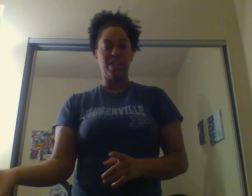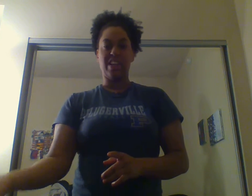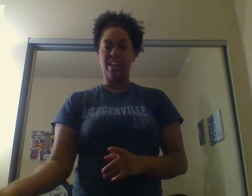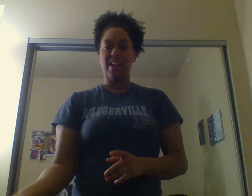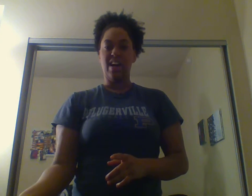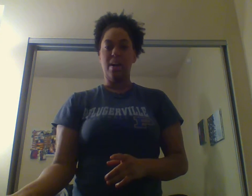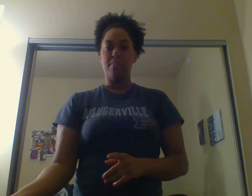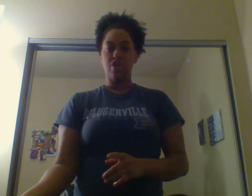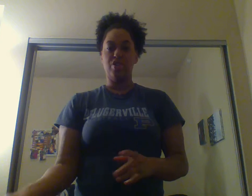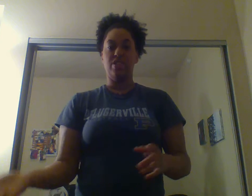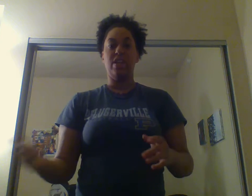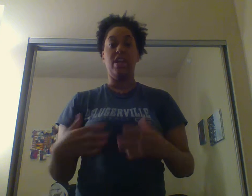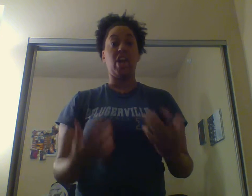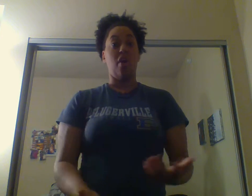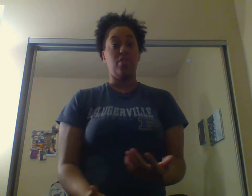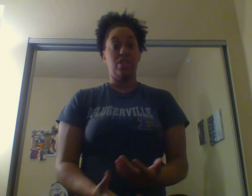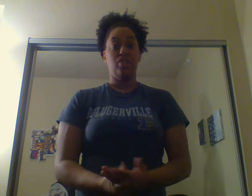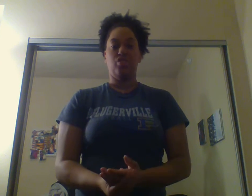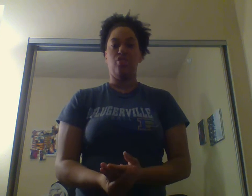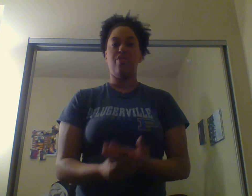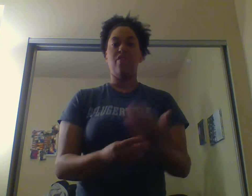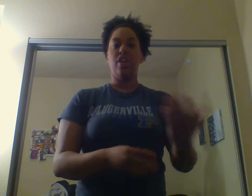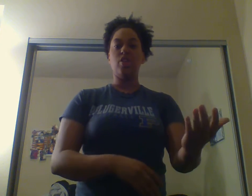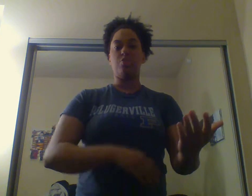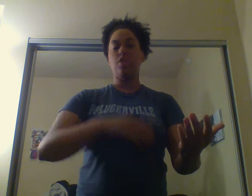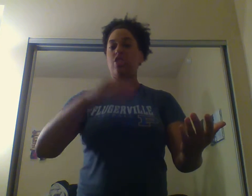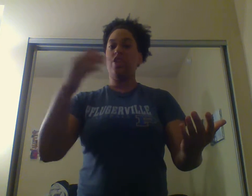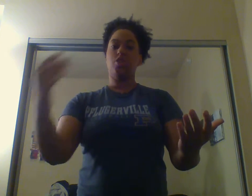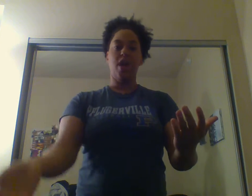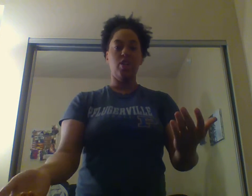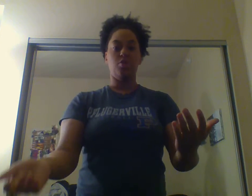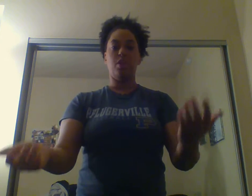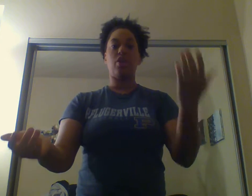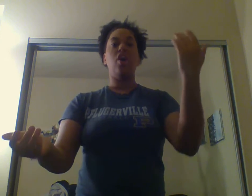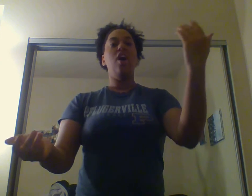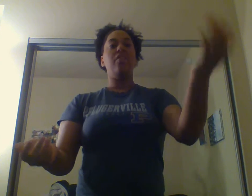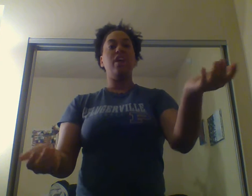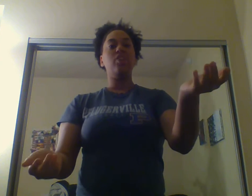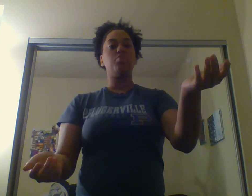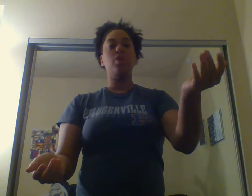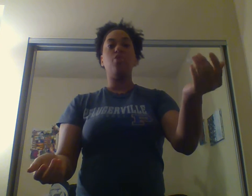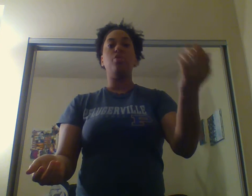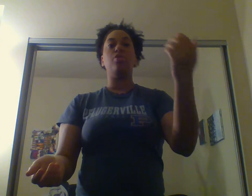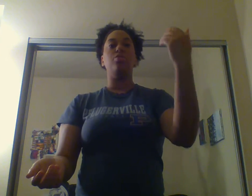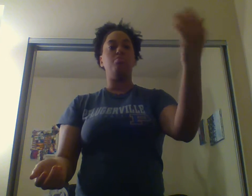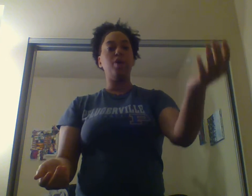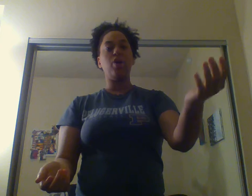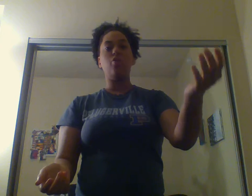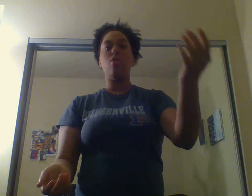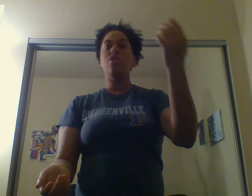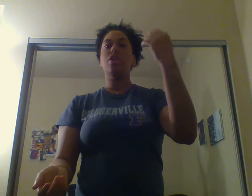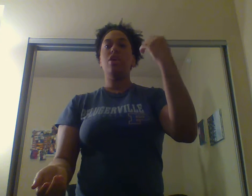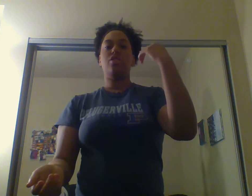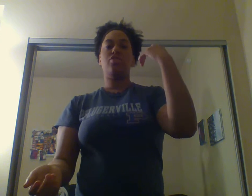speaking person in a conversation. So if you have an English speaker and a Spanish speaker, the English speaker will use bigger words to try